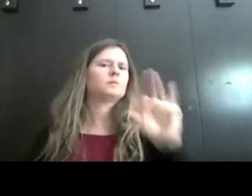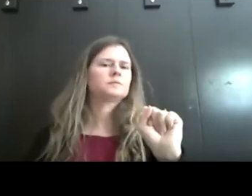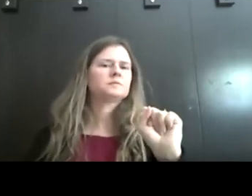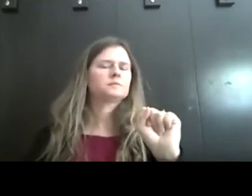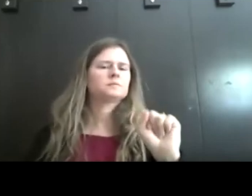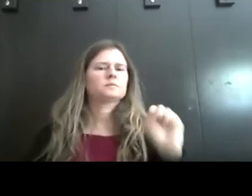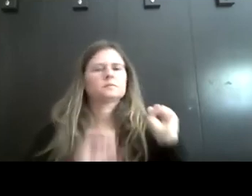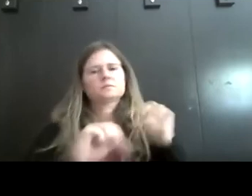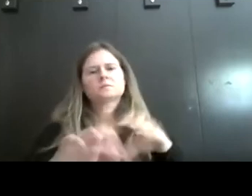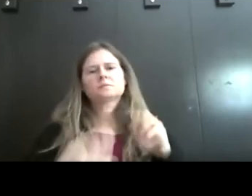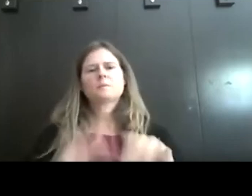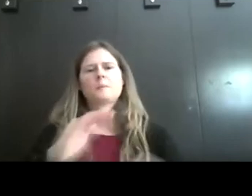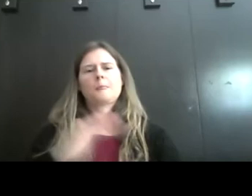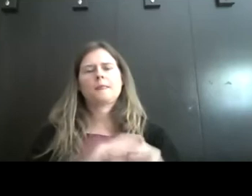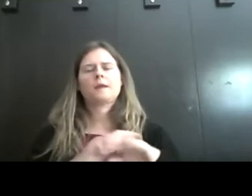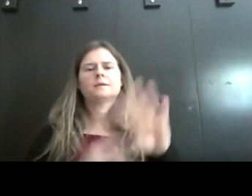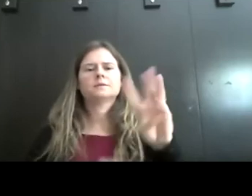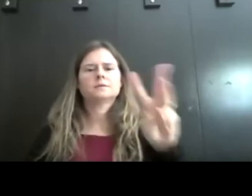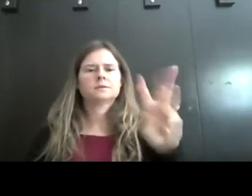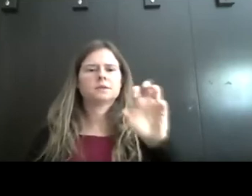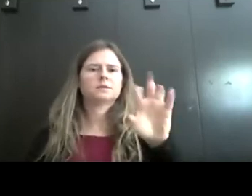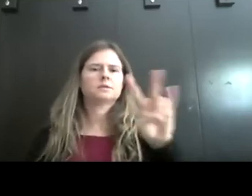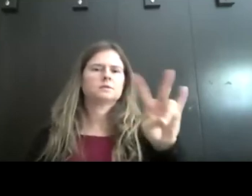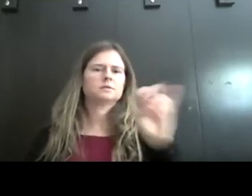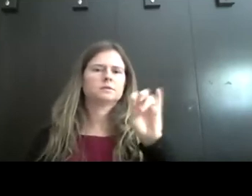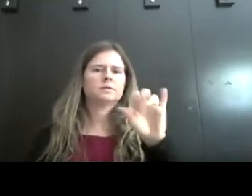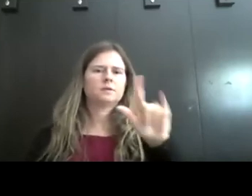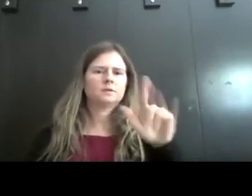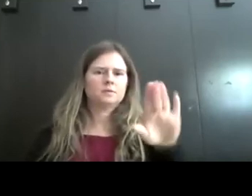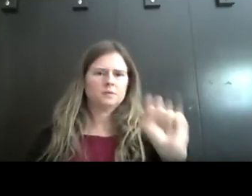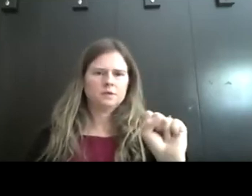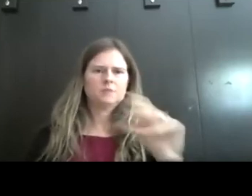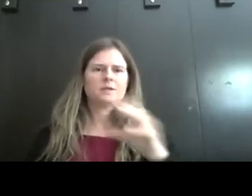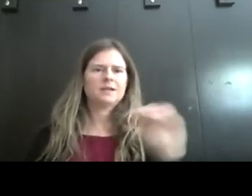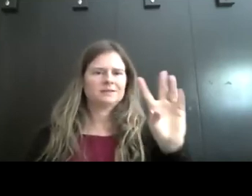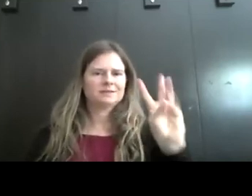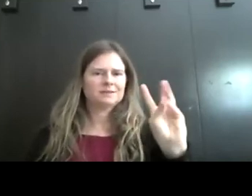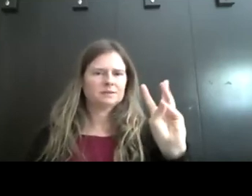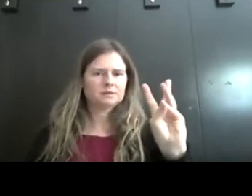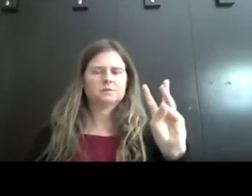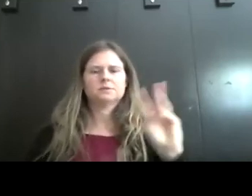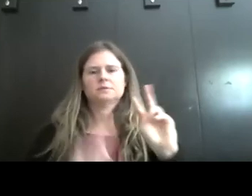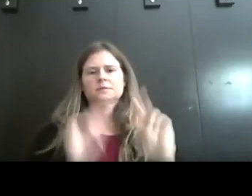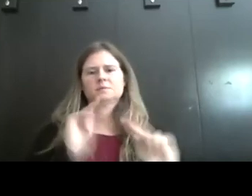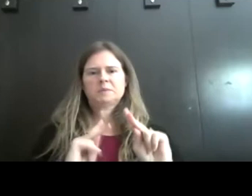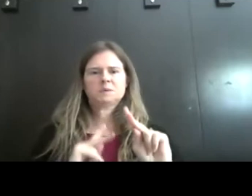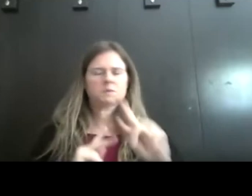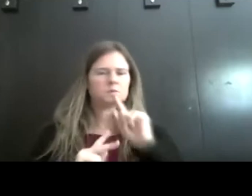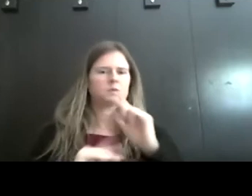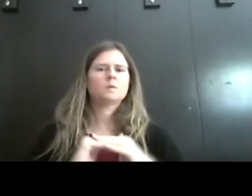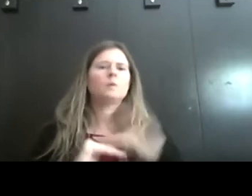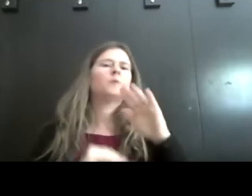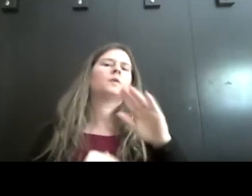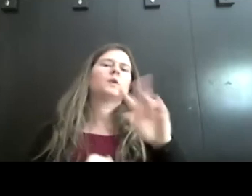600-700 pounds of ballast in her and six paddlers. So we're pulling well over 2,000 pounds of